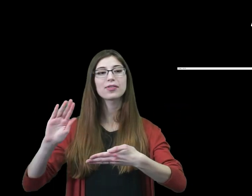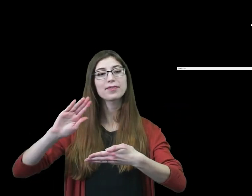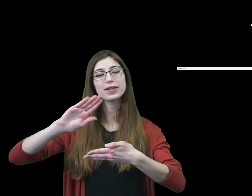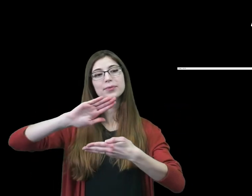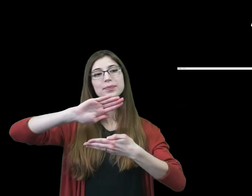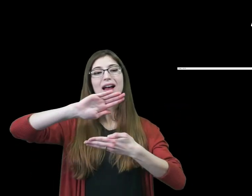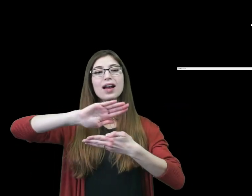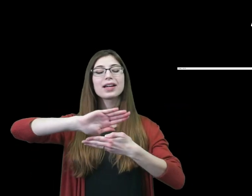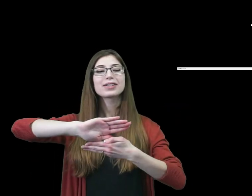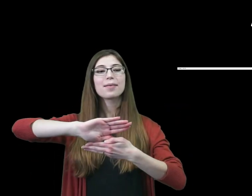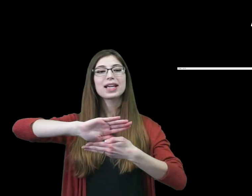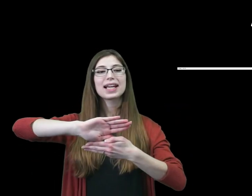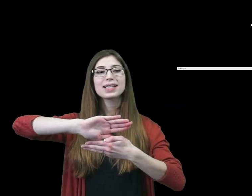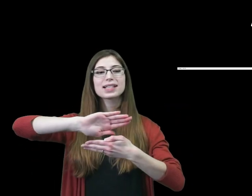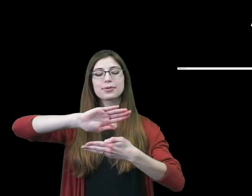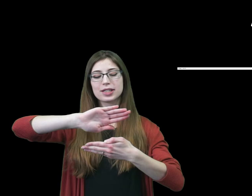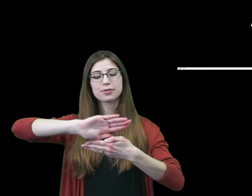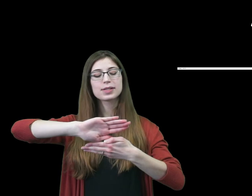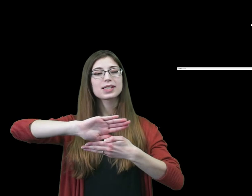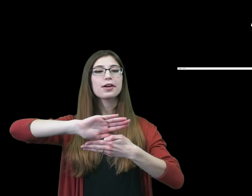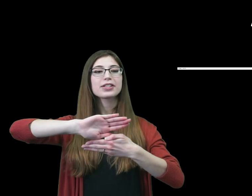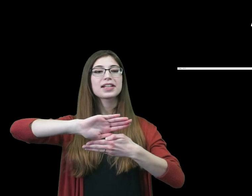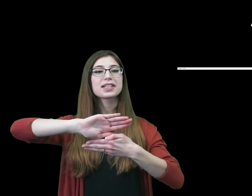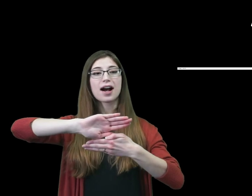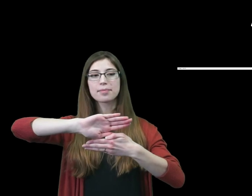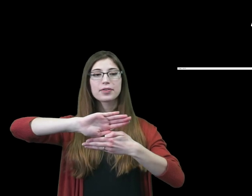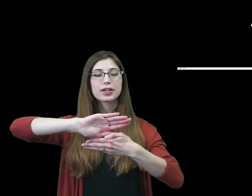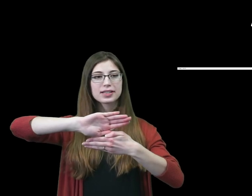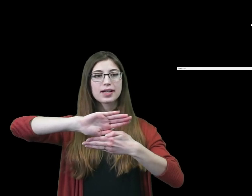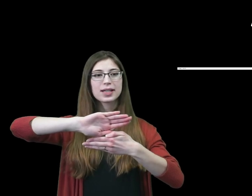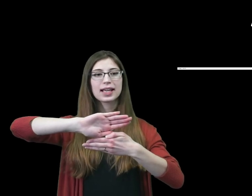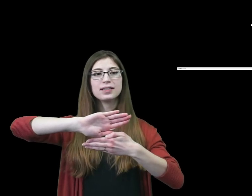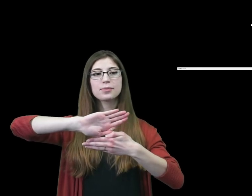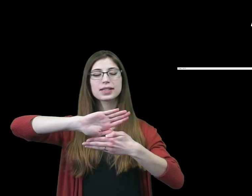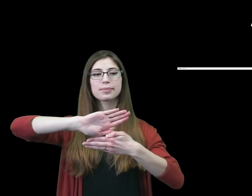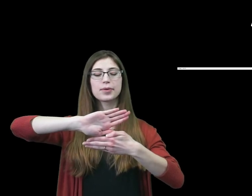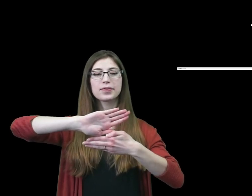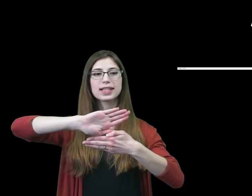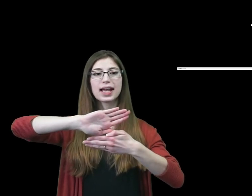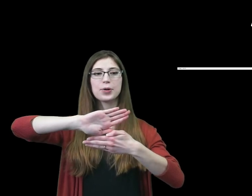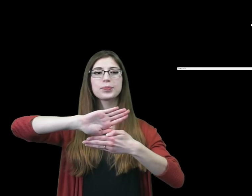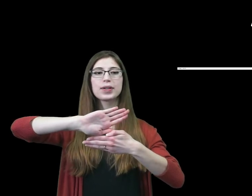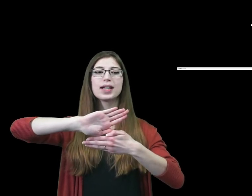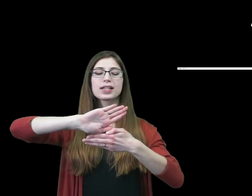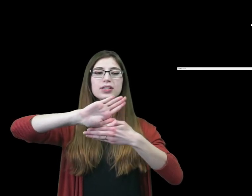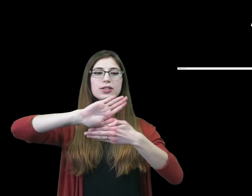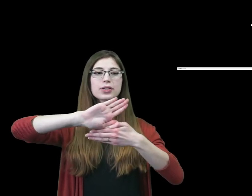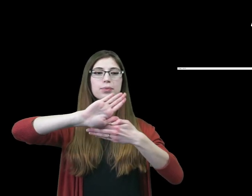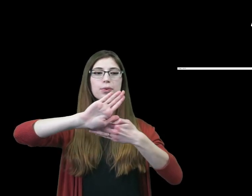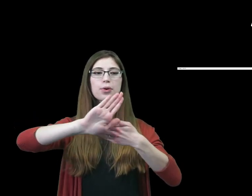you. Your dominant hand is going to start at the top of your non-dominant hand with its palm facing out. And it's just going to roll